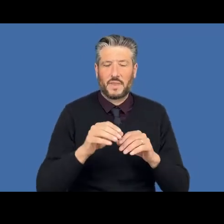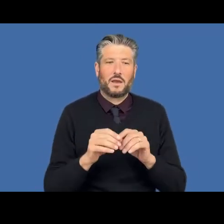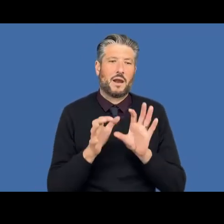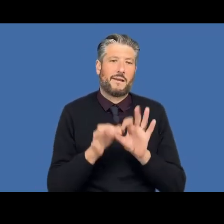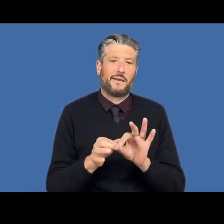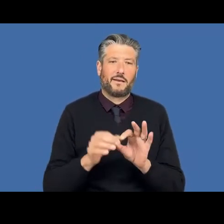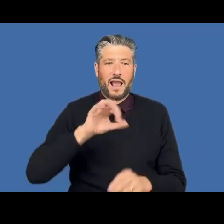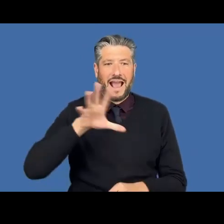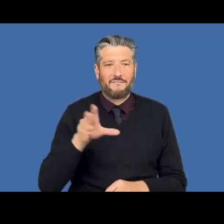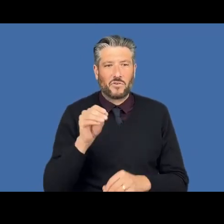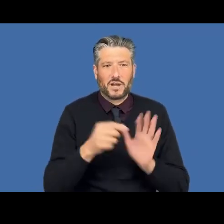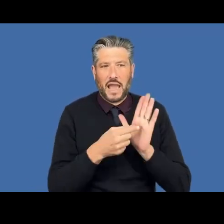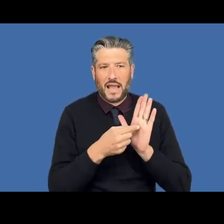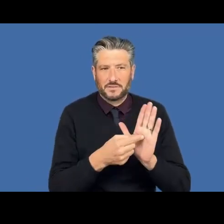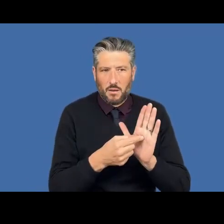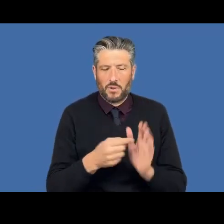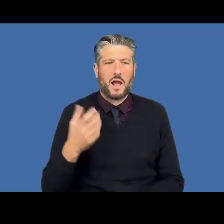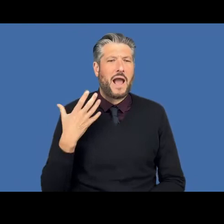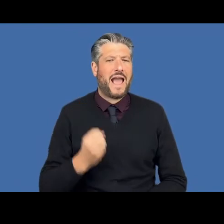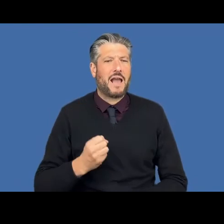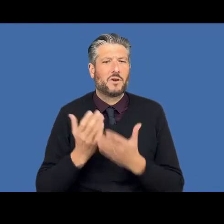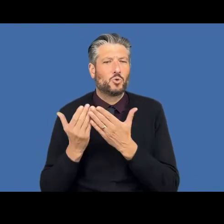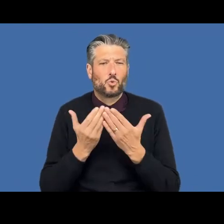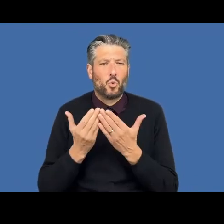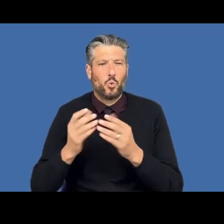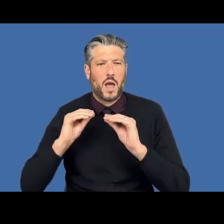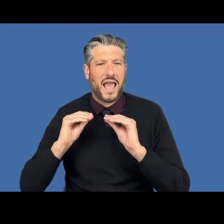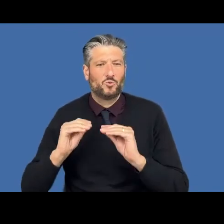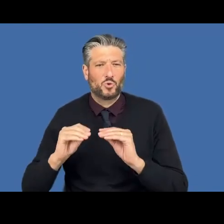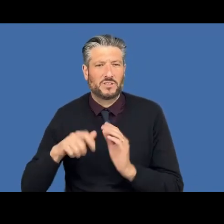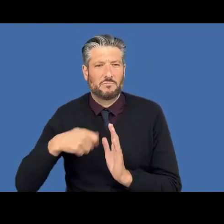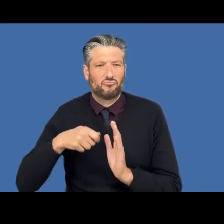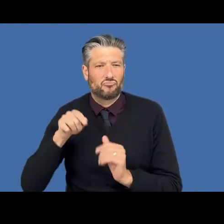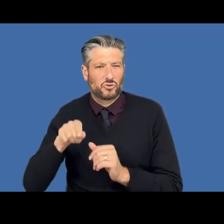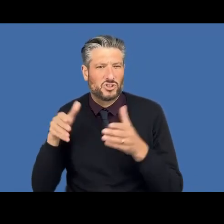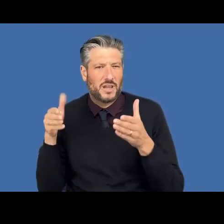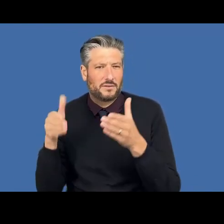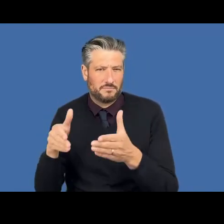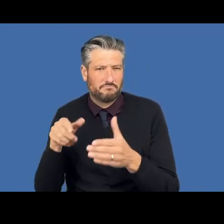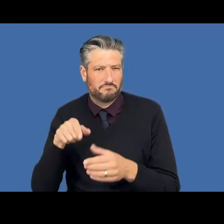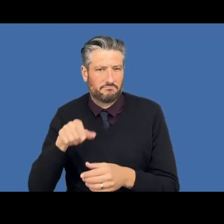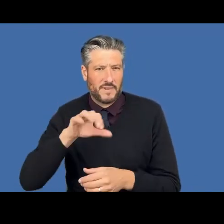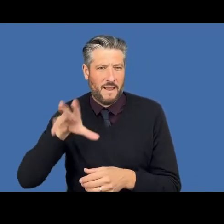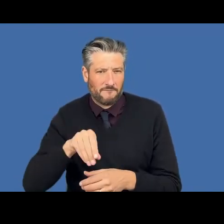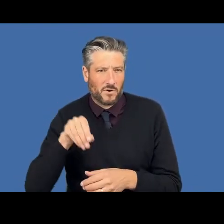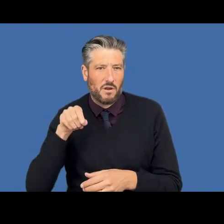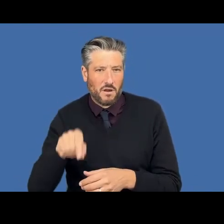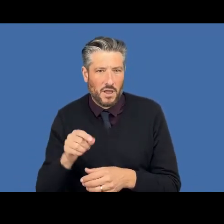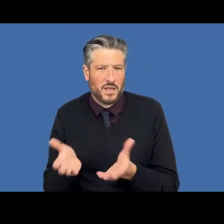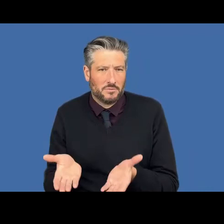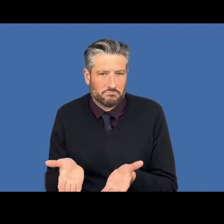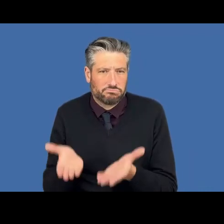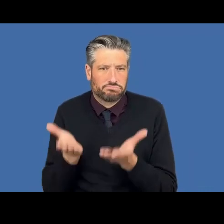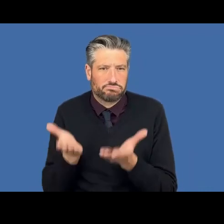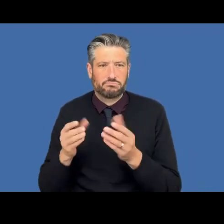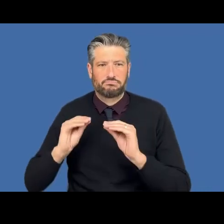that the other part of the equation, which is making sure that the people with disabilities that we wish to employ have the business relevant